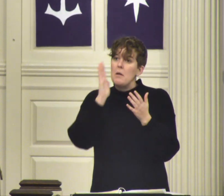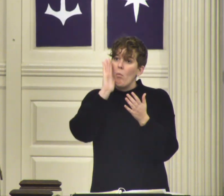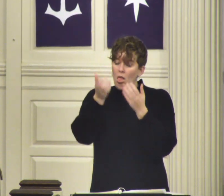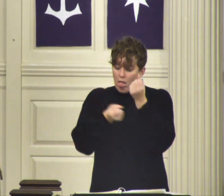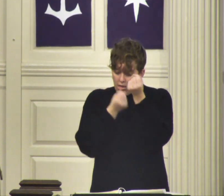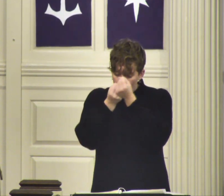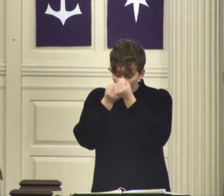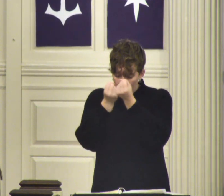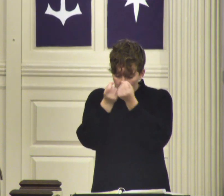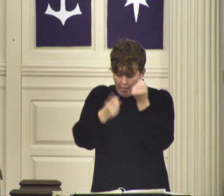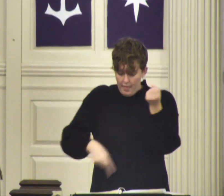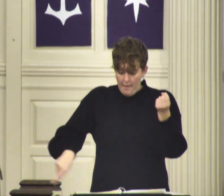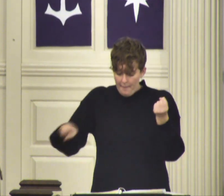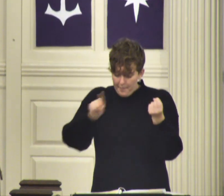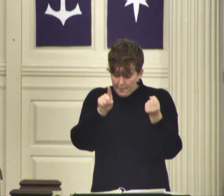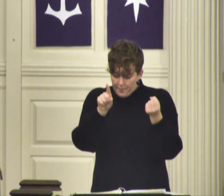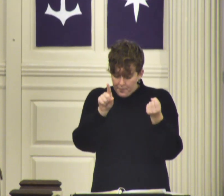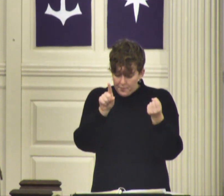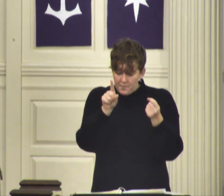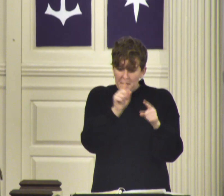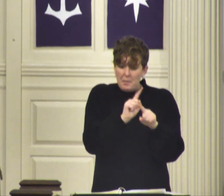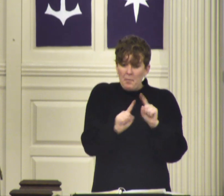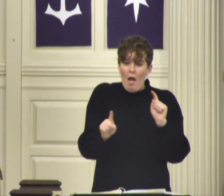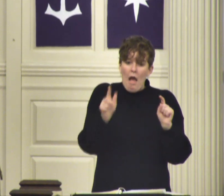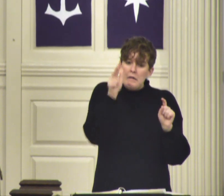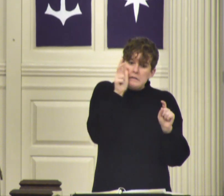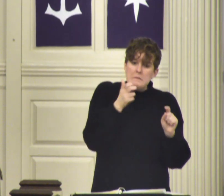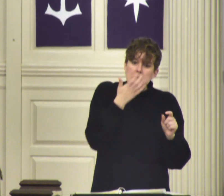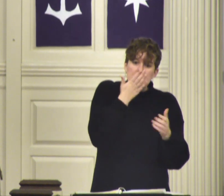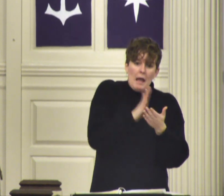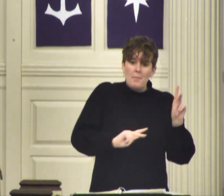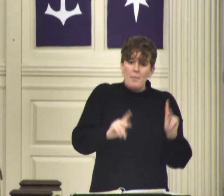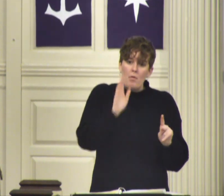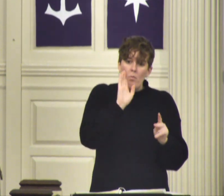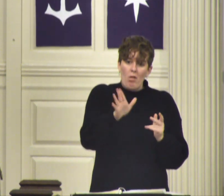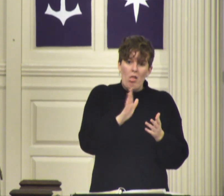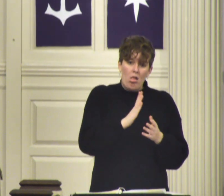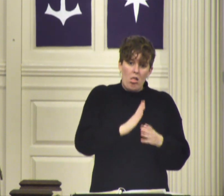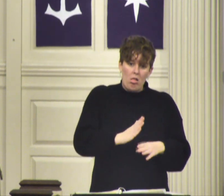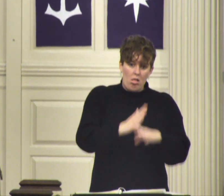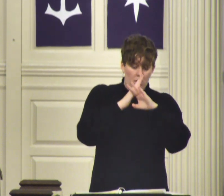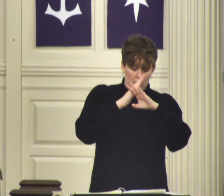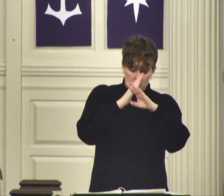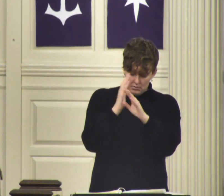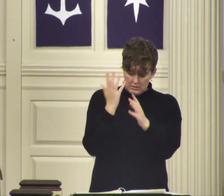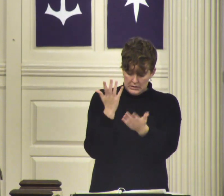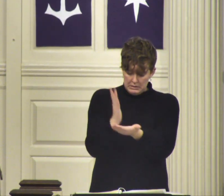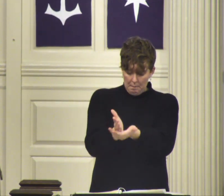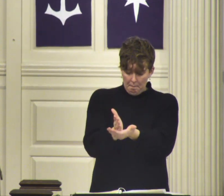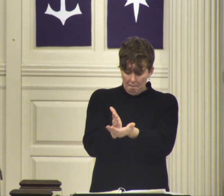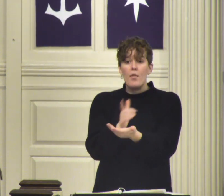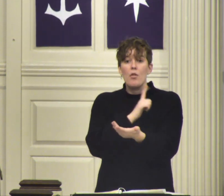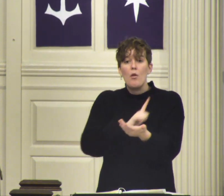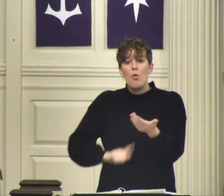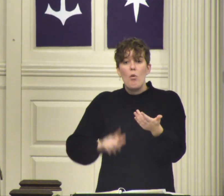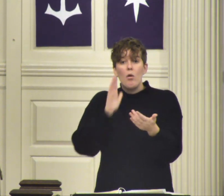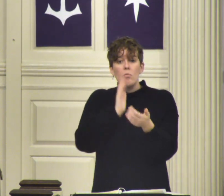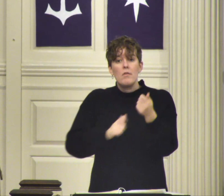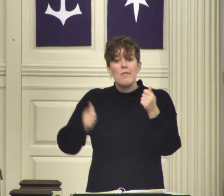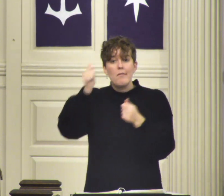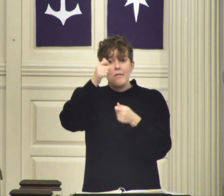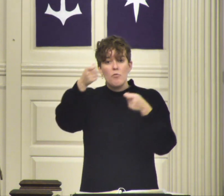sustains, but the way of the wicked he thwarts. The Lord shall